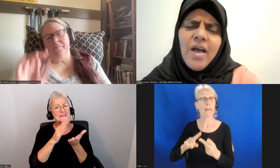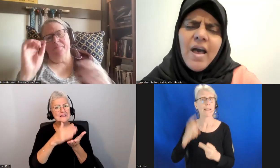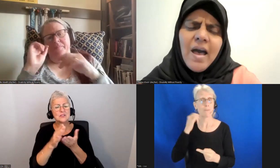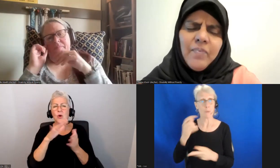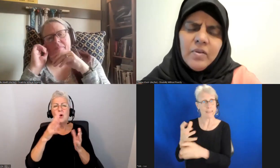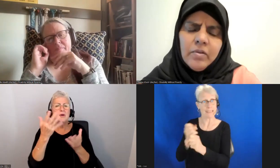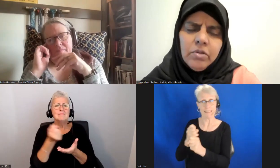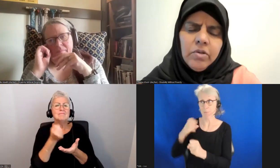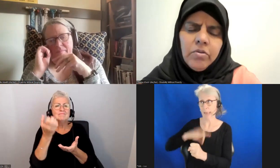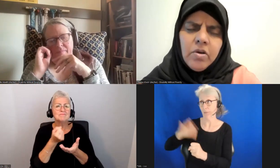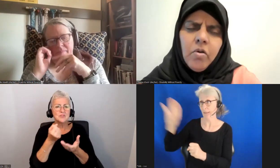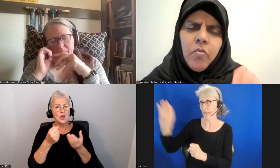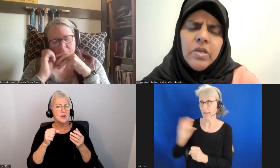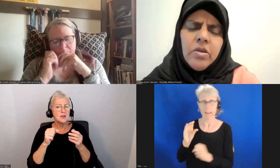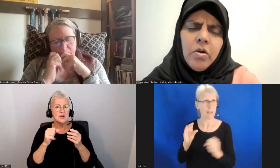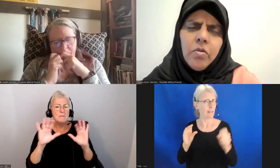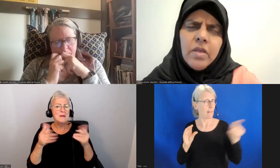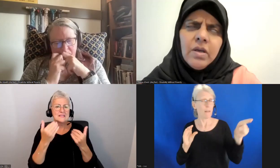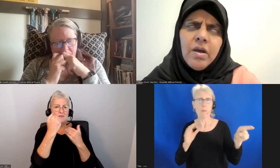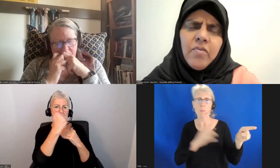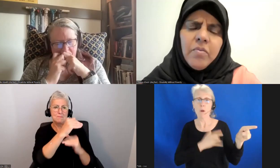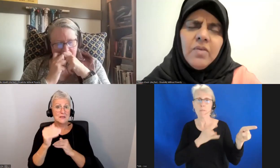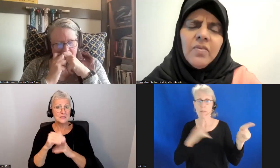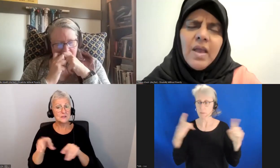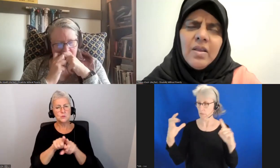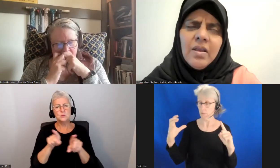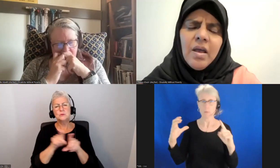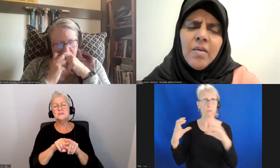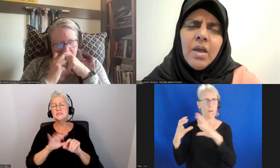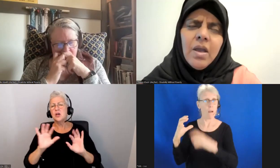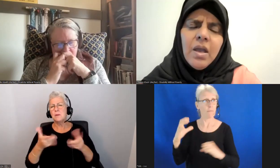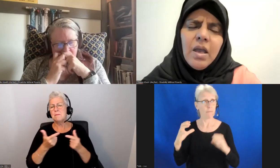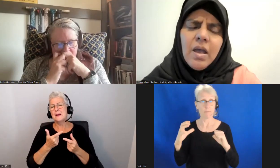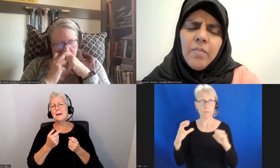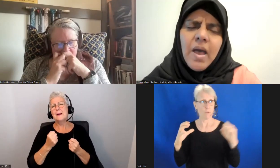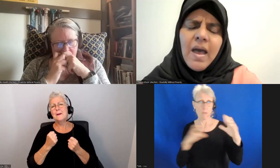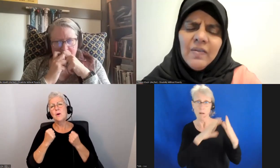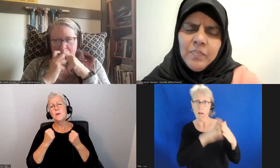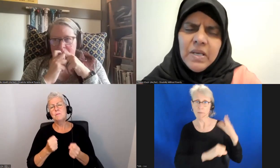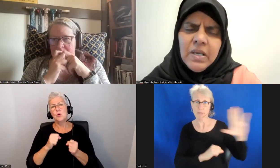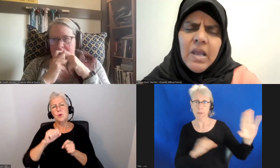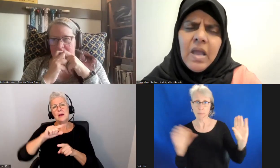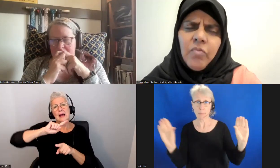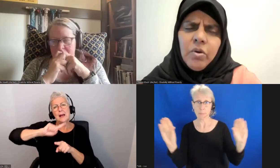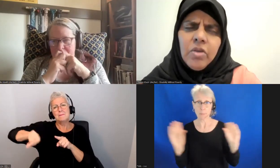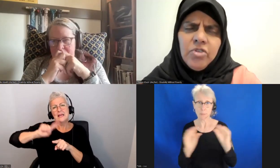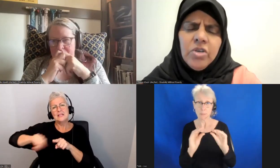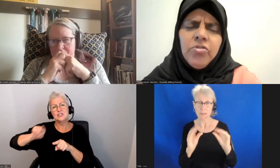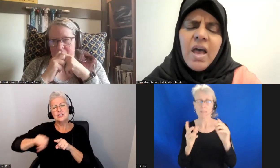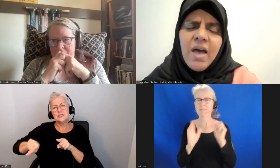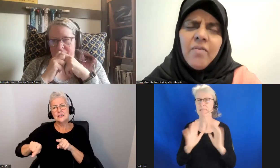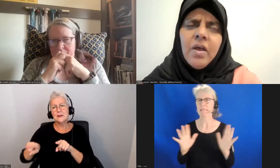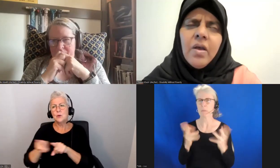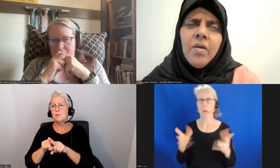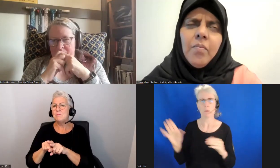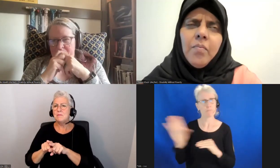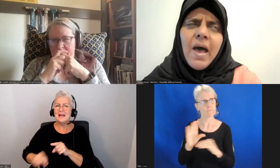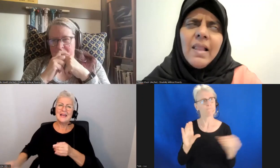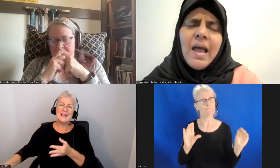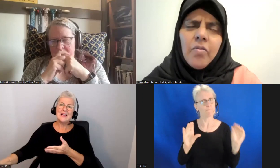strategies are absolutely critical. We know that the government has been and will continue to